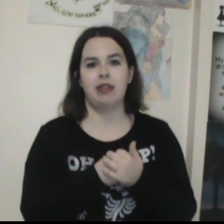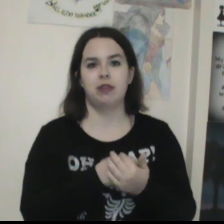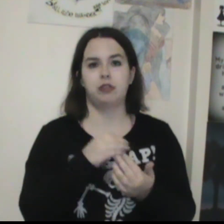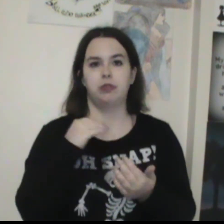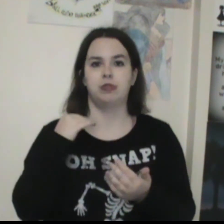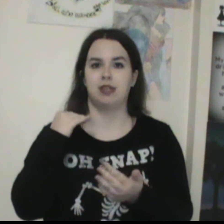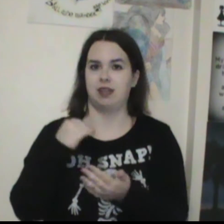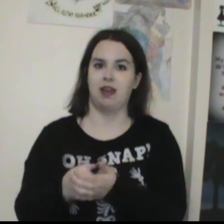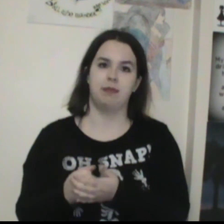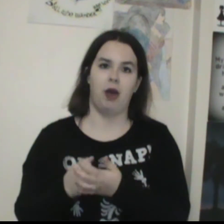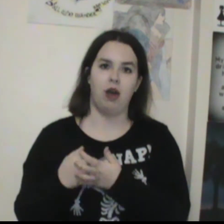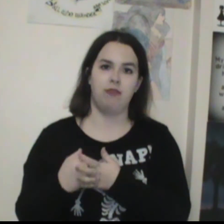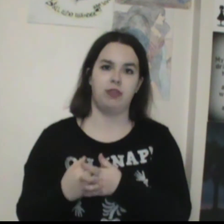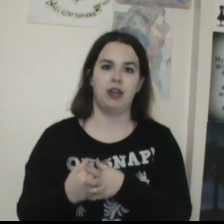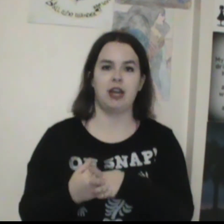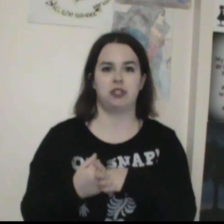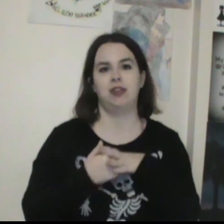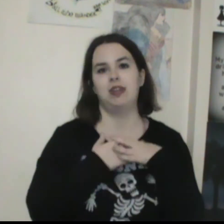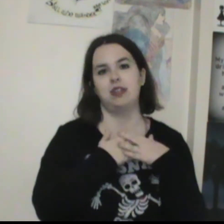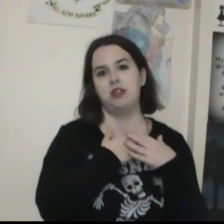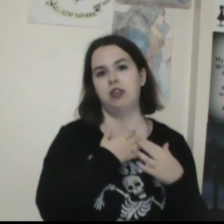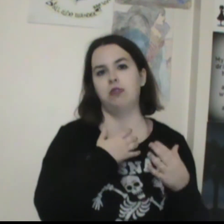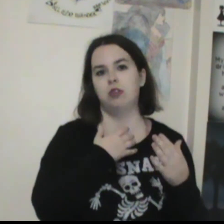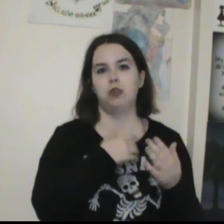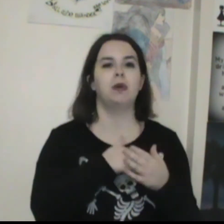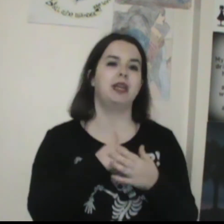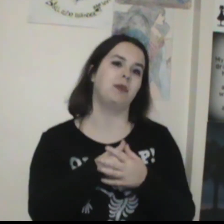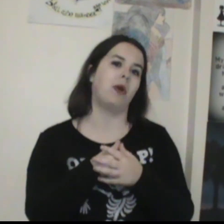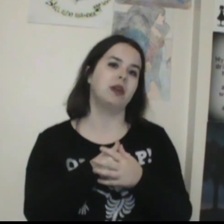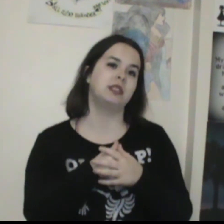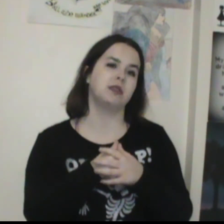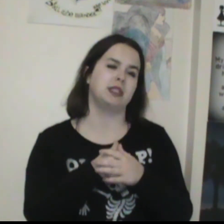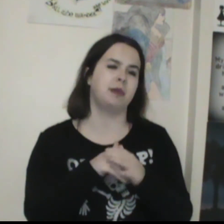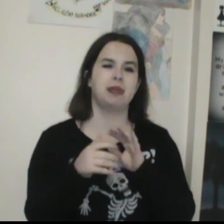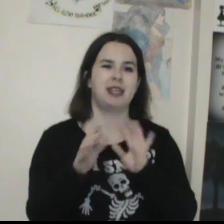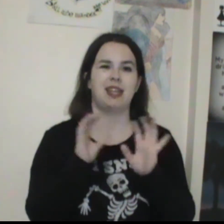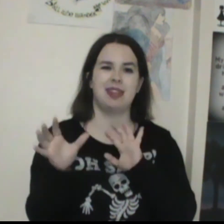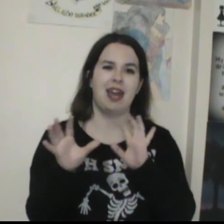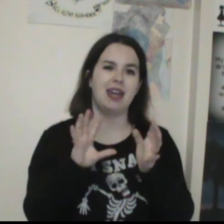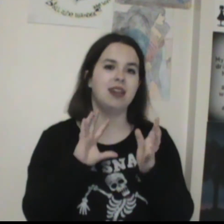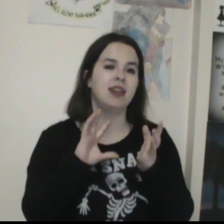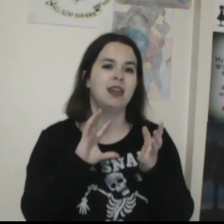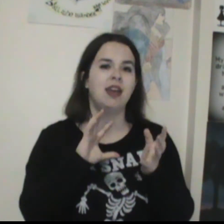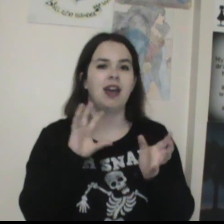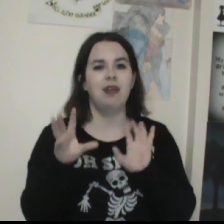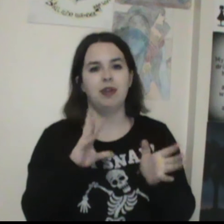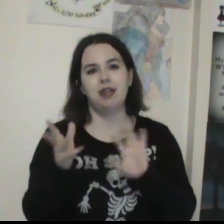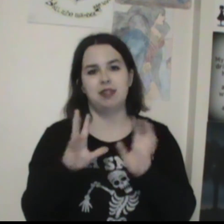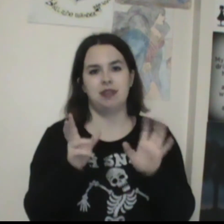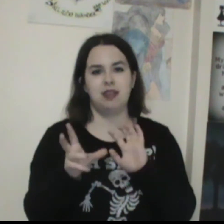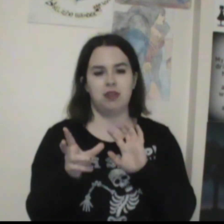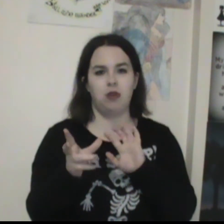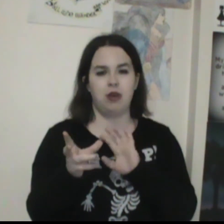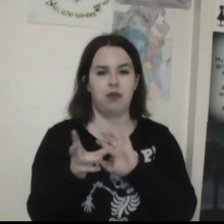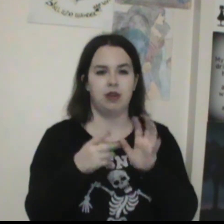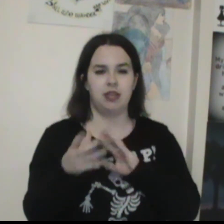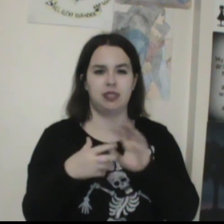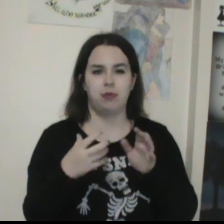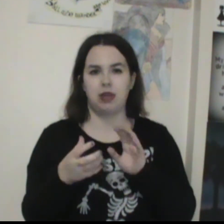rather choose to cut him off than actually continue to do what he wants or something like that. I'm very interested to know how all that's going to work out